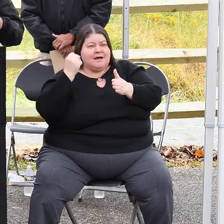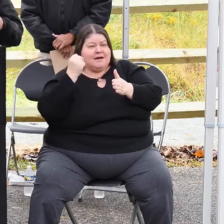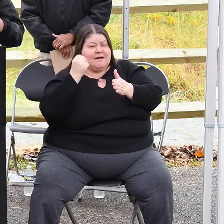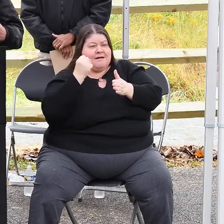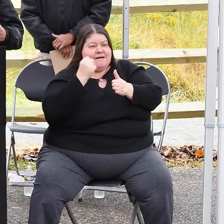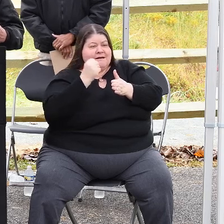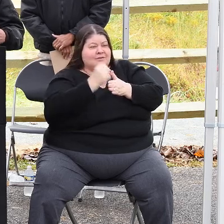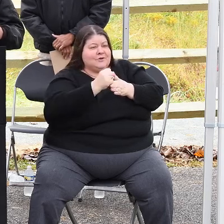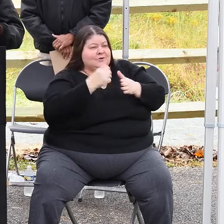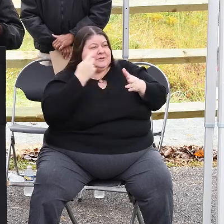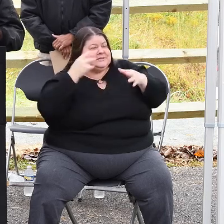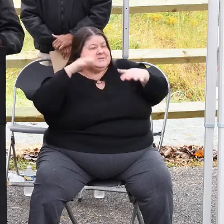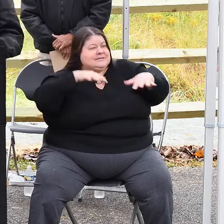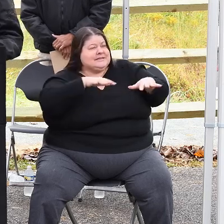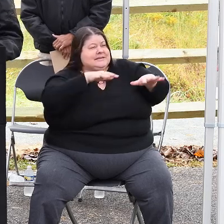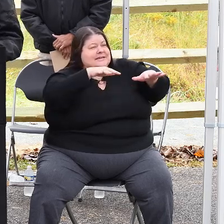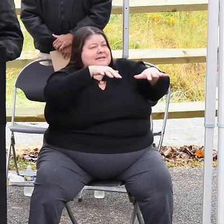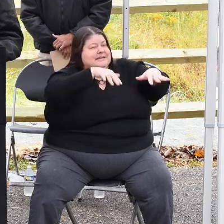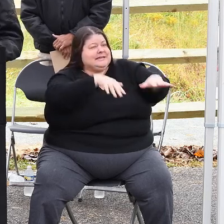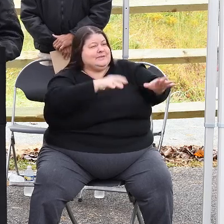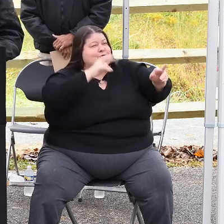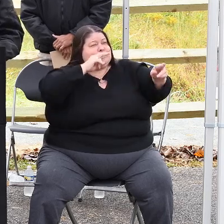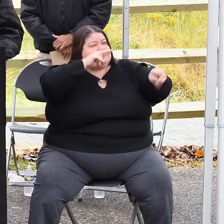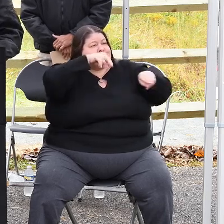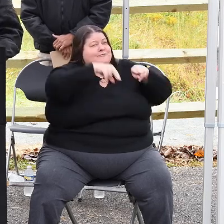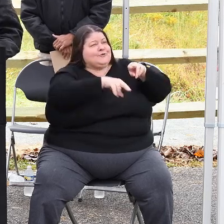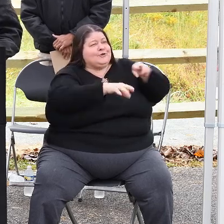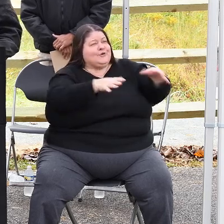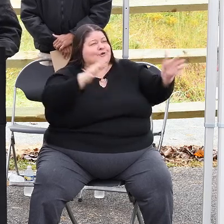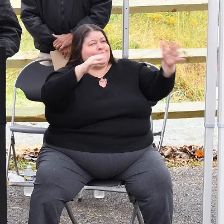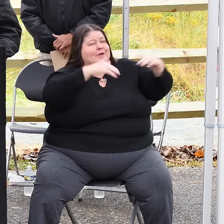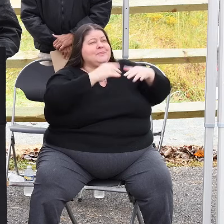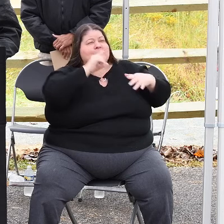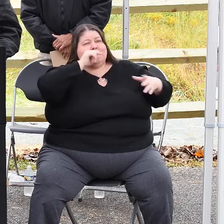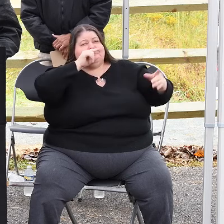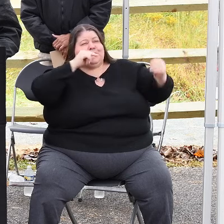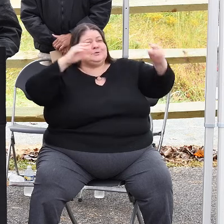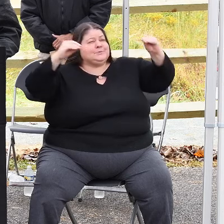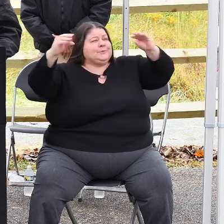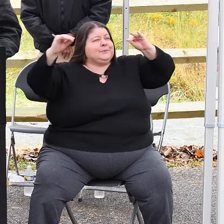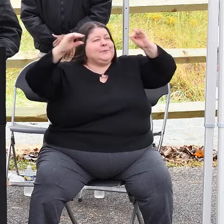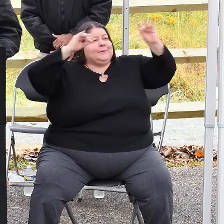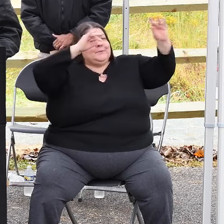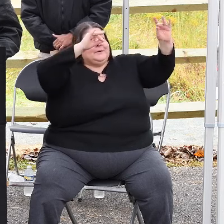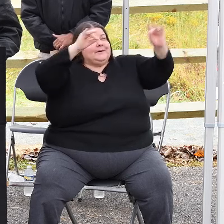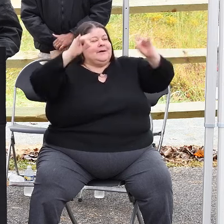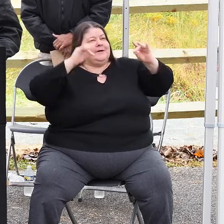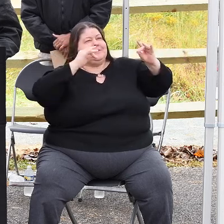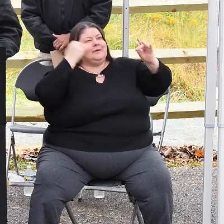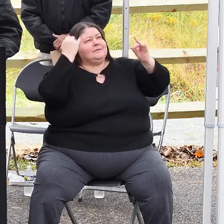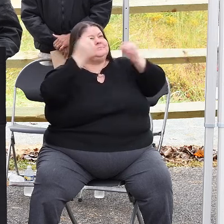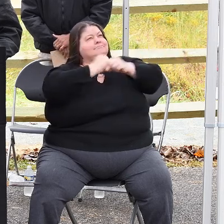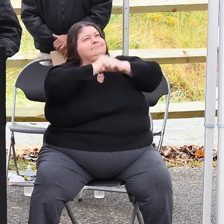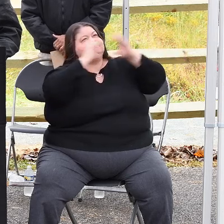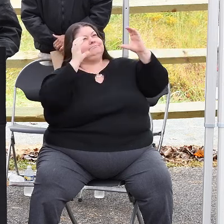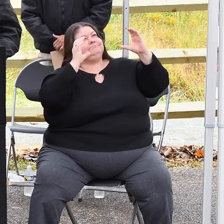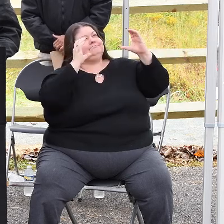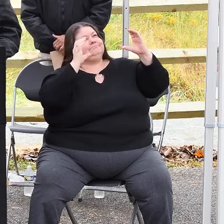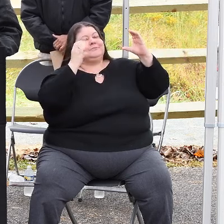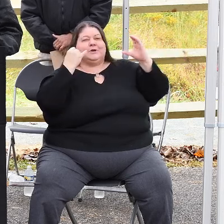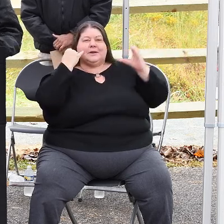see and hear the river and the birds. You can imagine that no matter what a